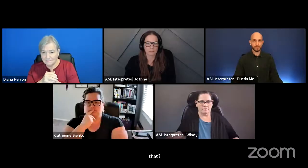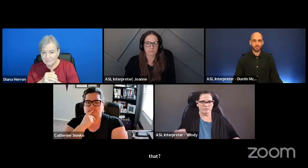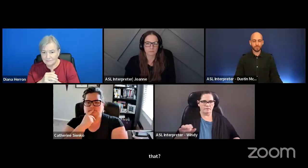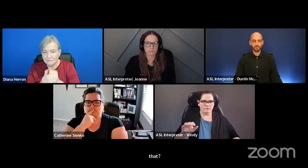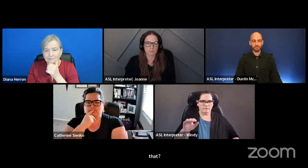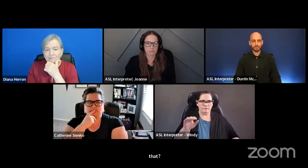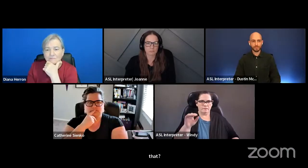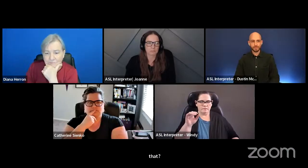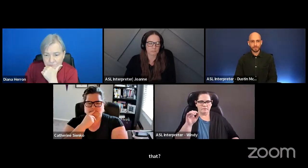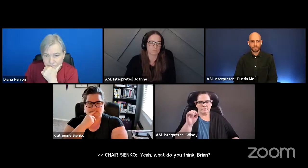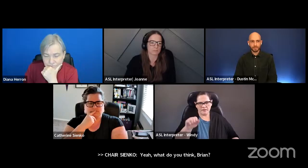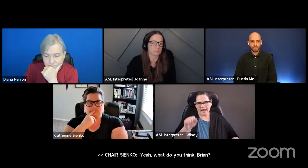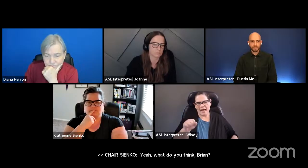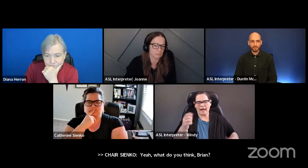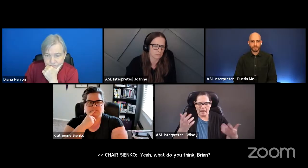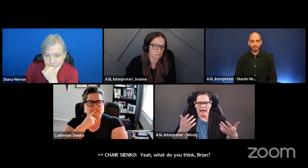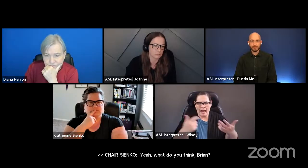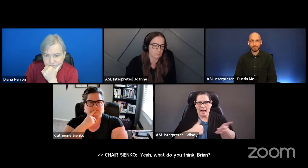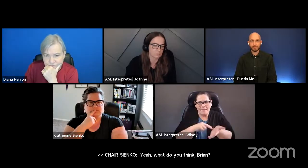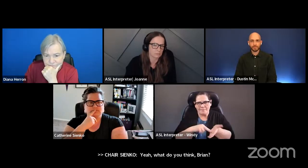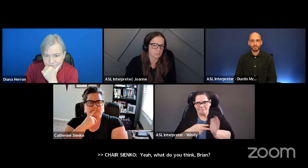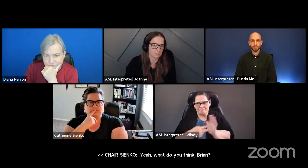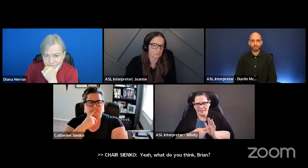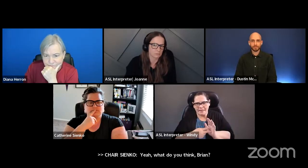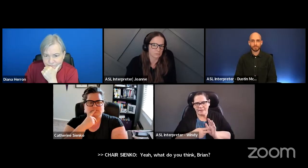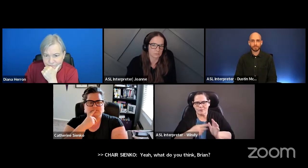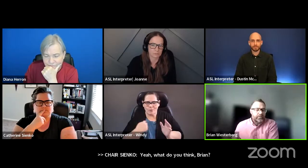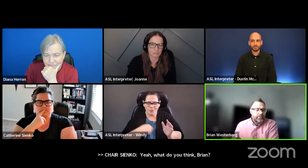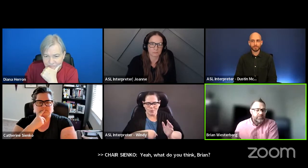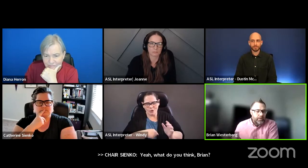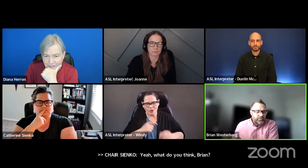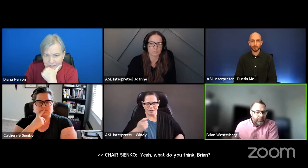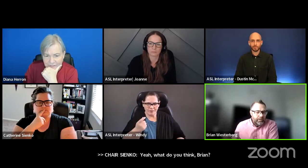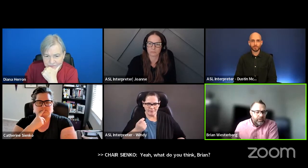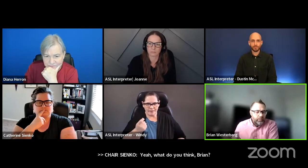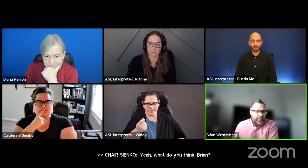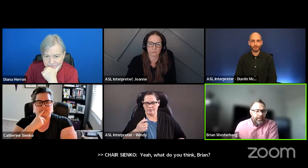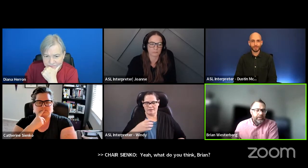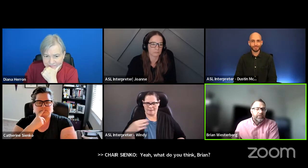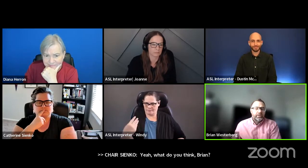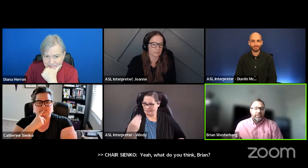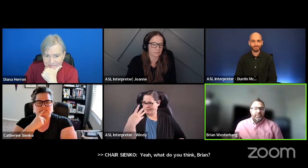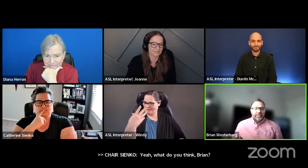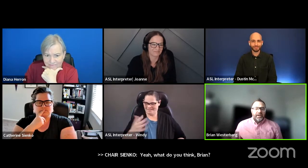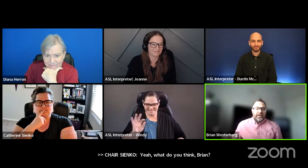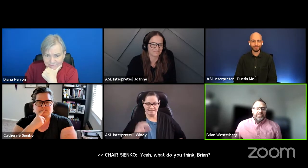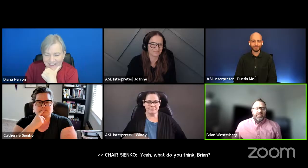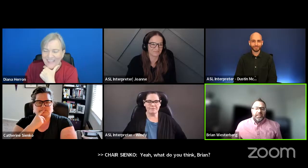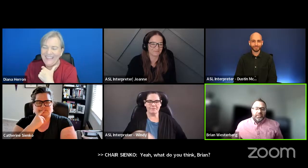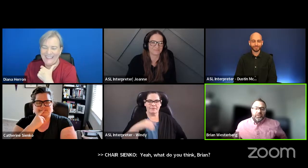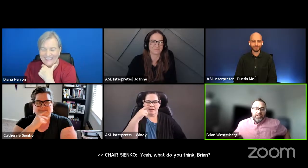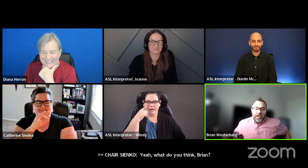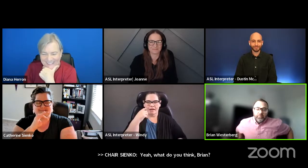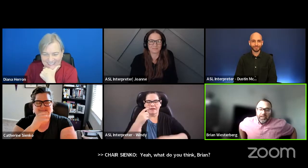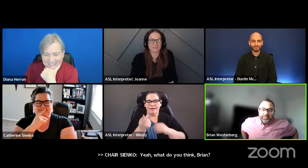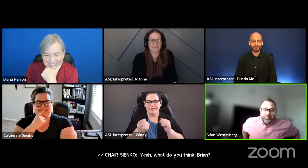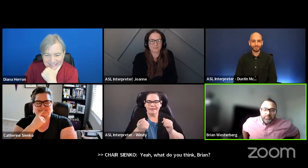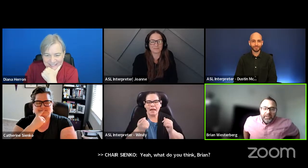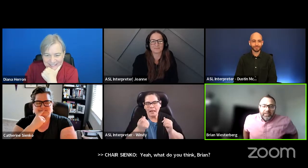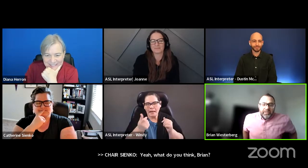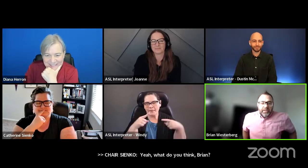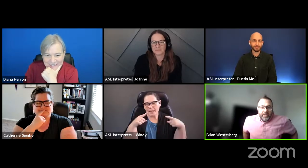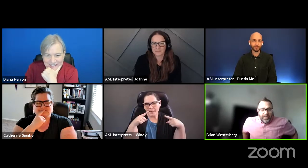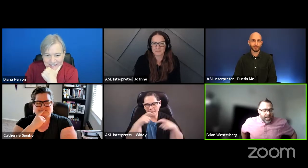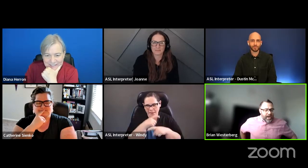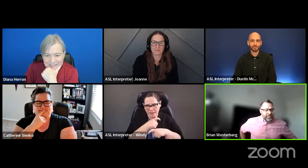Yeah, I mean, we're getting into a little bit. Sorry, I'm trying to get my video back on. It's getting a little complex,